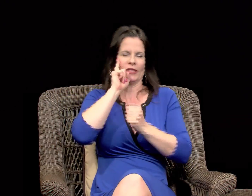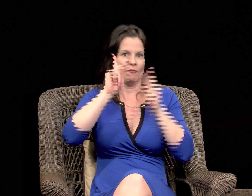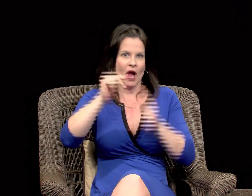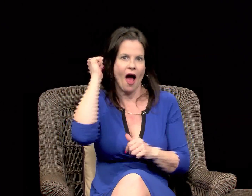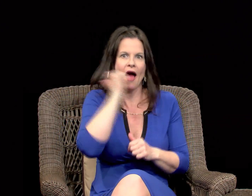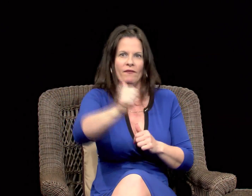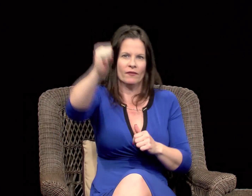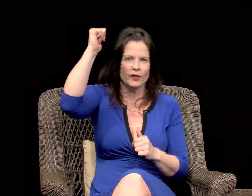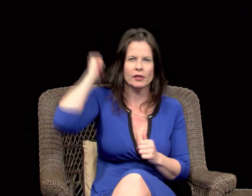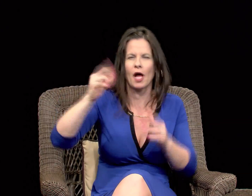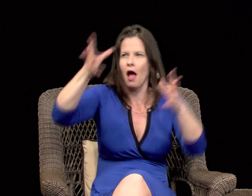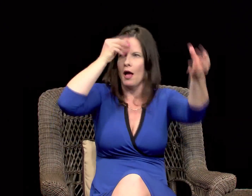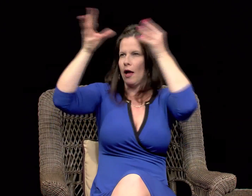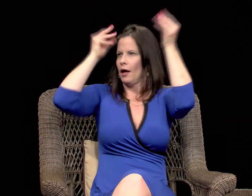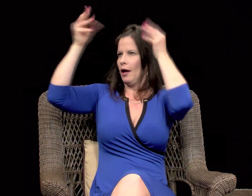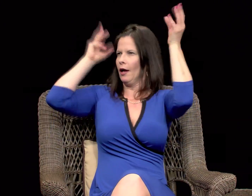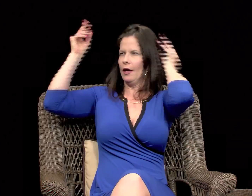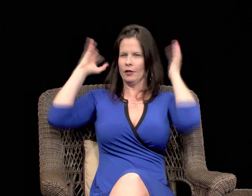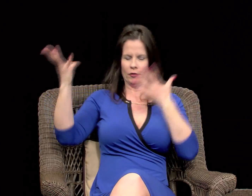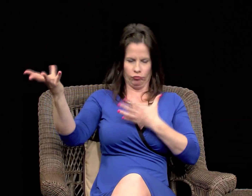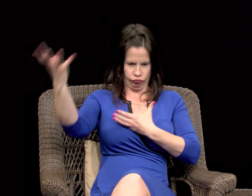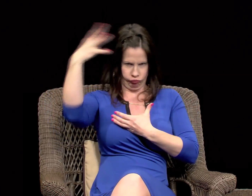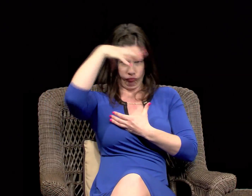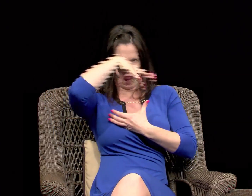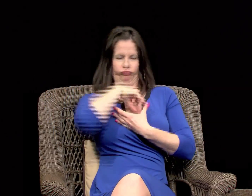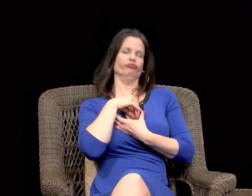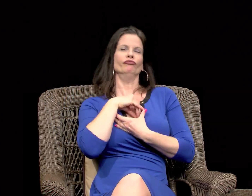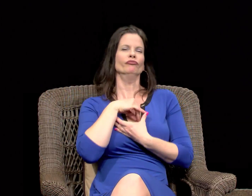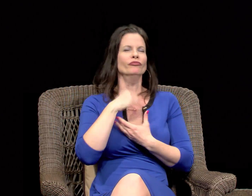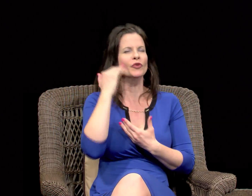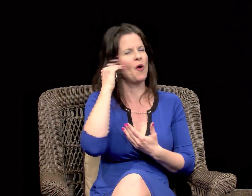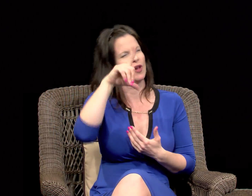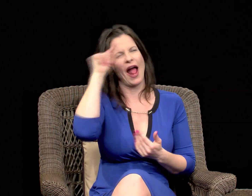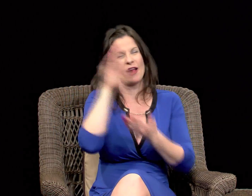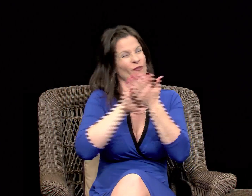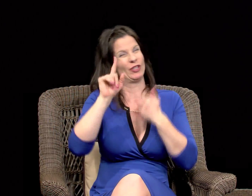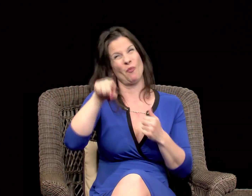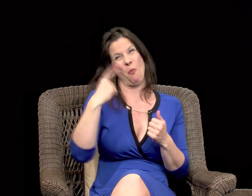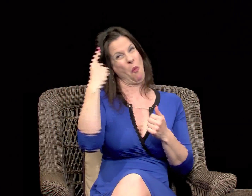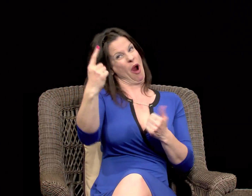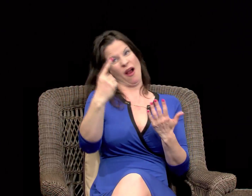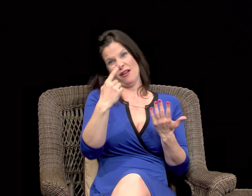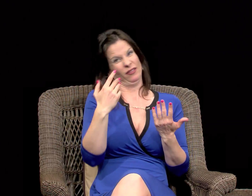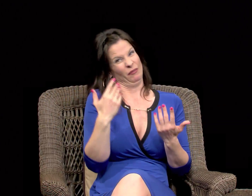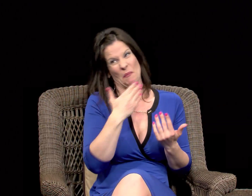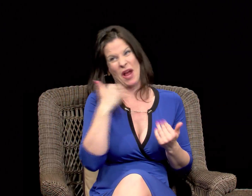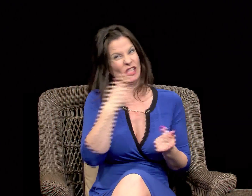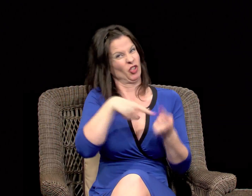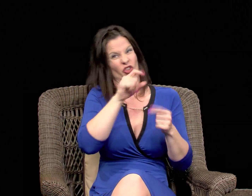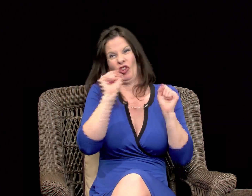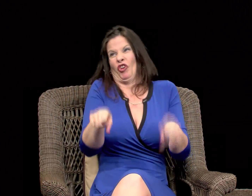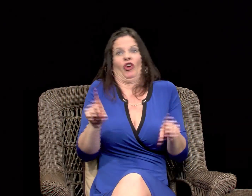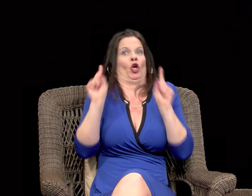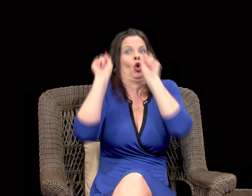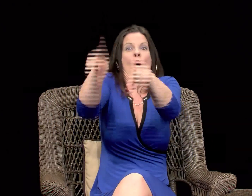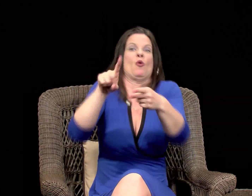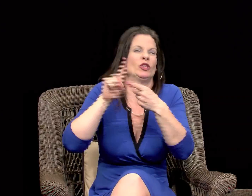to go to be involved with deaf people so that you learn the language and you become accustomed to it. That's one of the